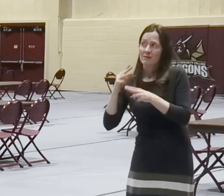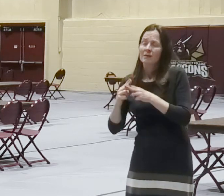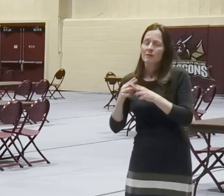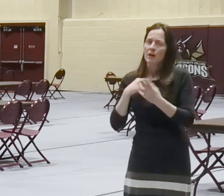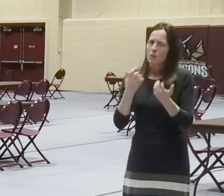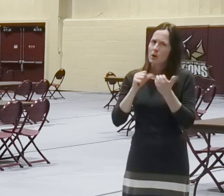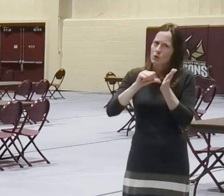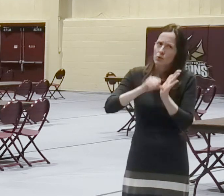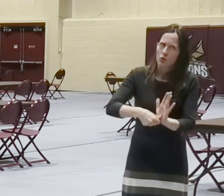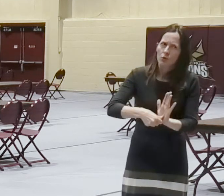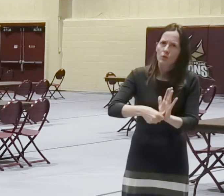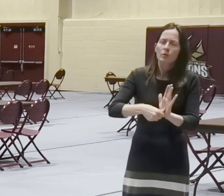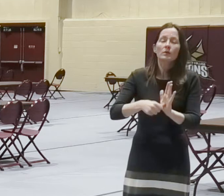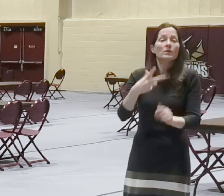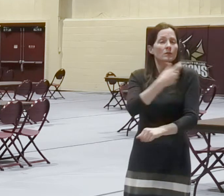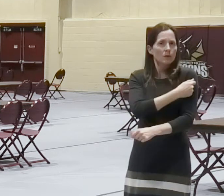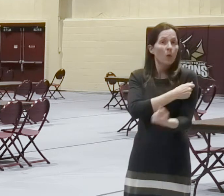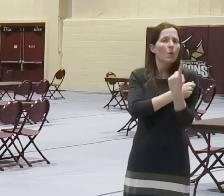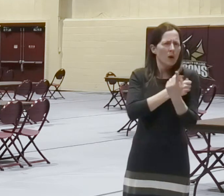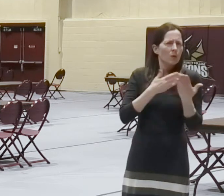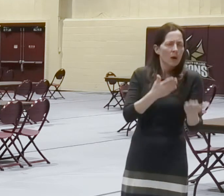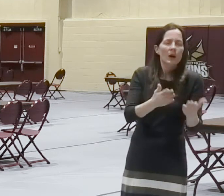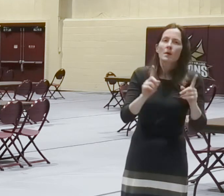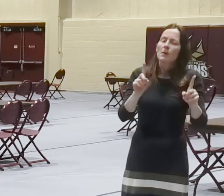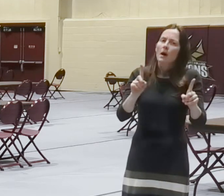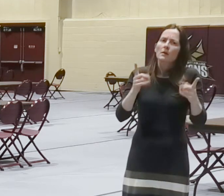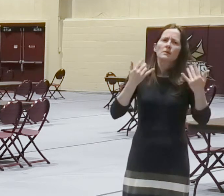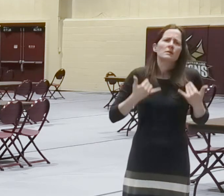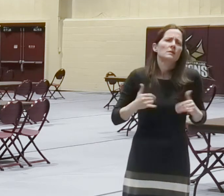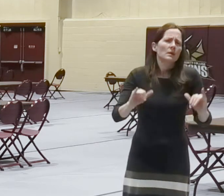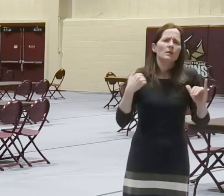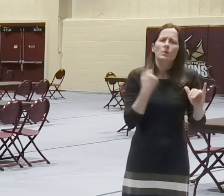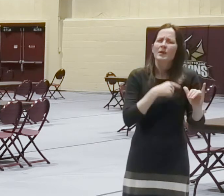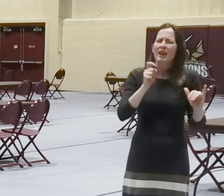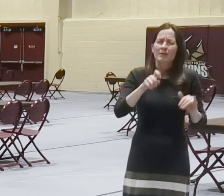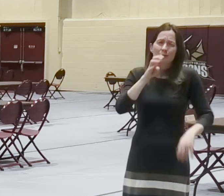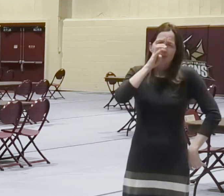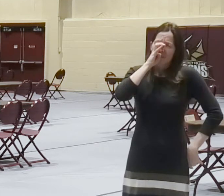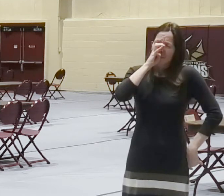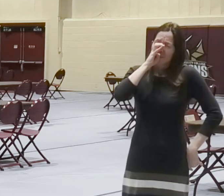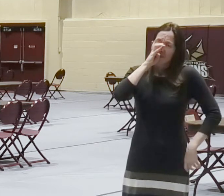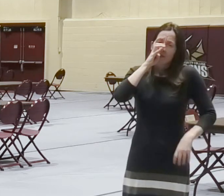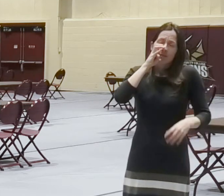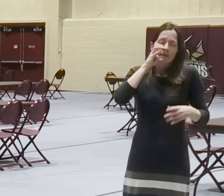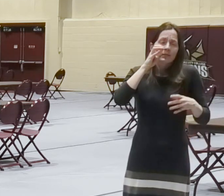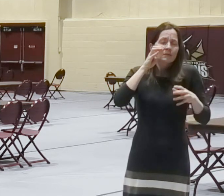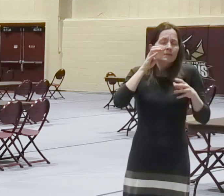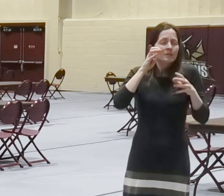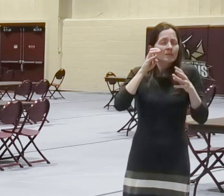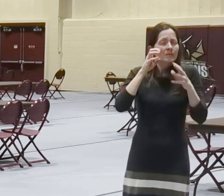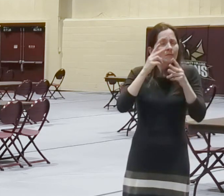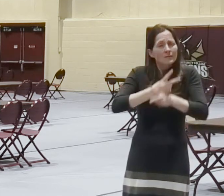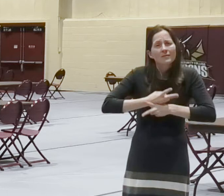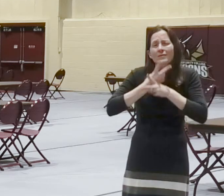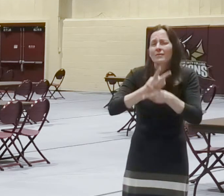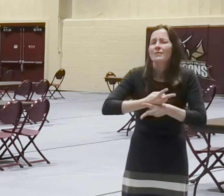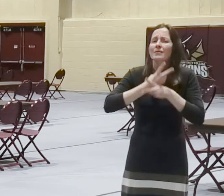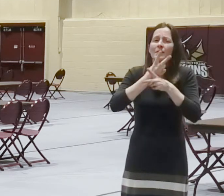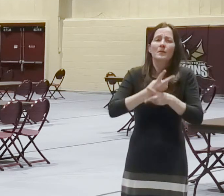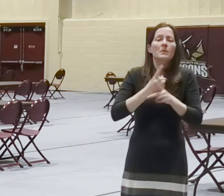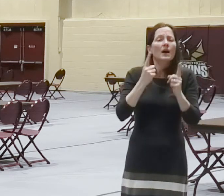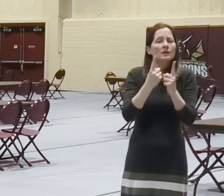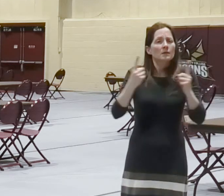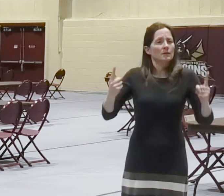engaged in a fight with COVID-19, and it is incredibly important that you continue to support us by maintaining social